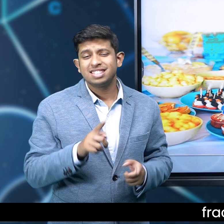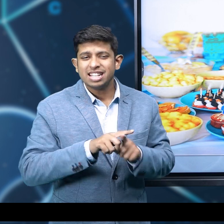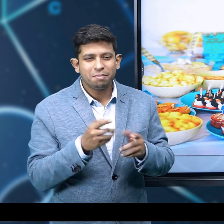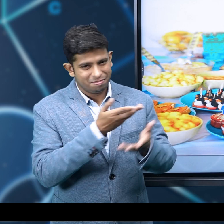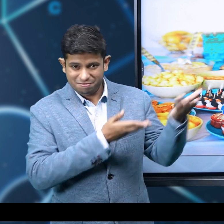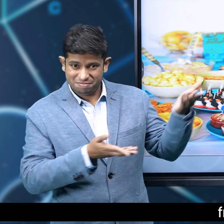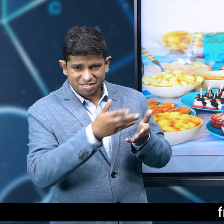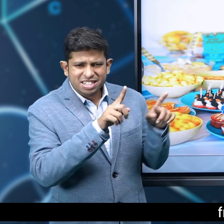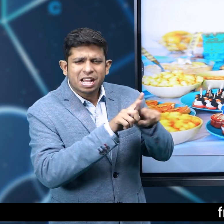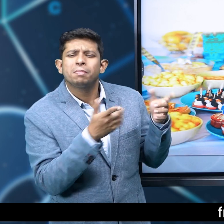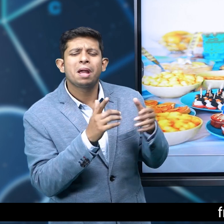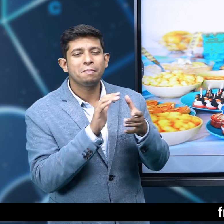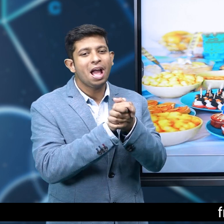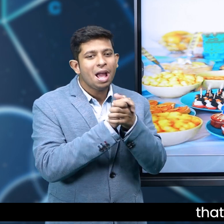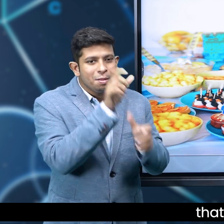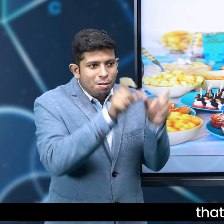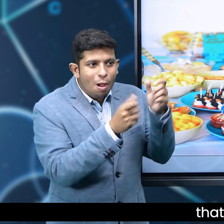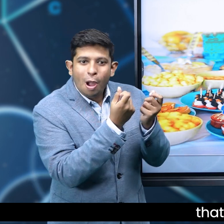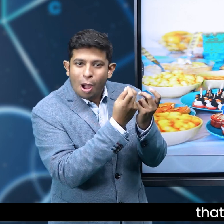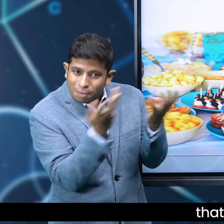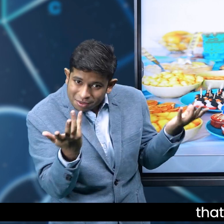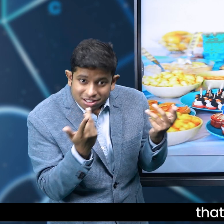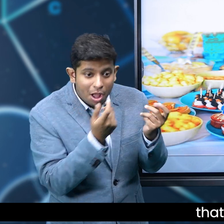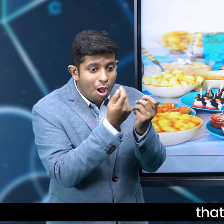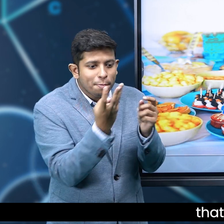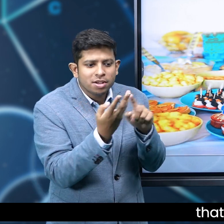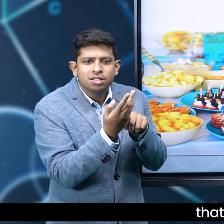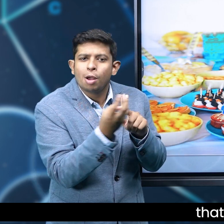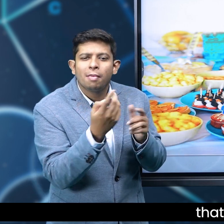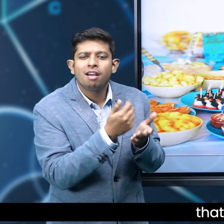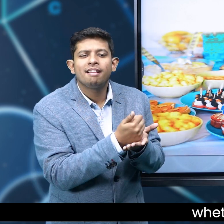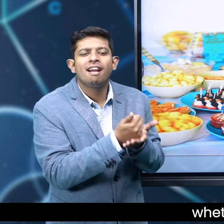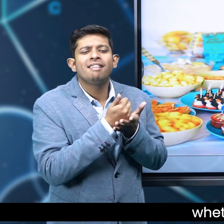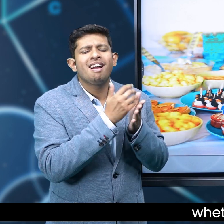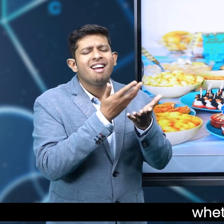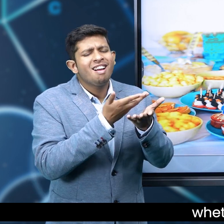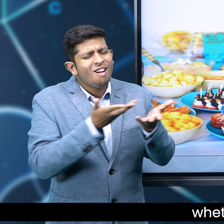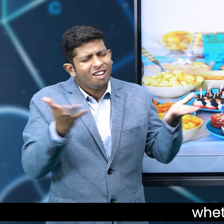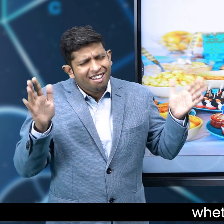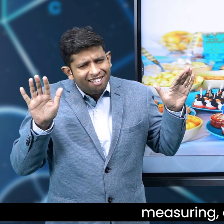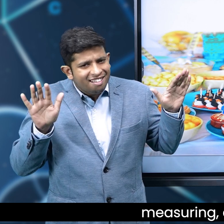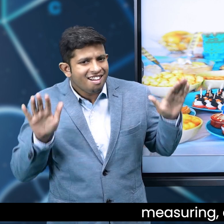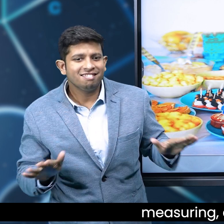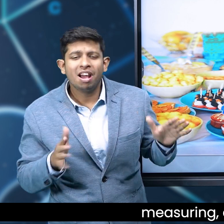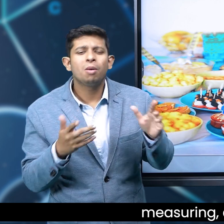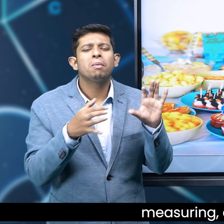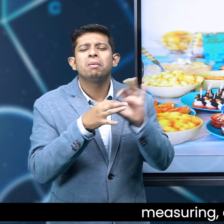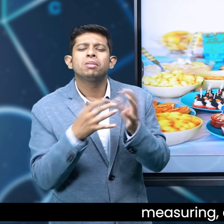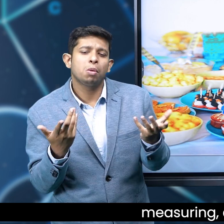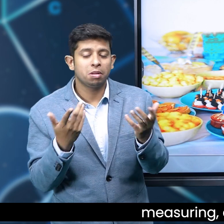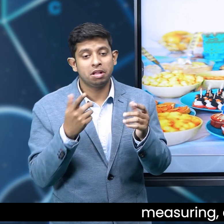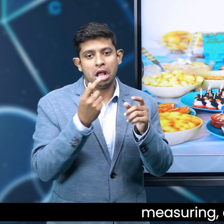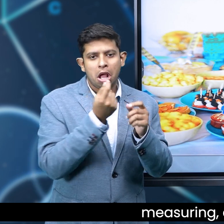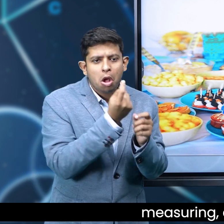They're like the friendly numbers that help us in daily life, whether it's for counting, measuring, or solving simple